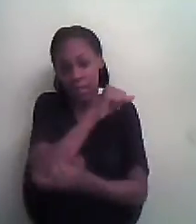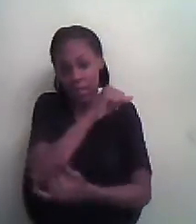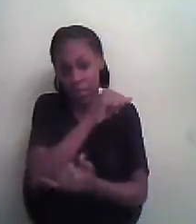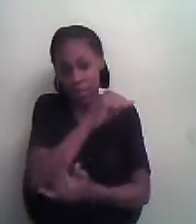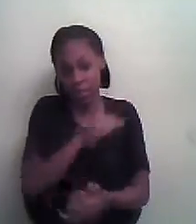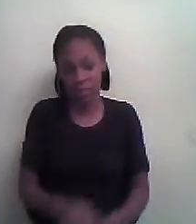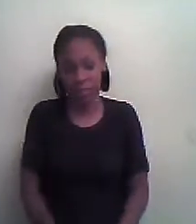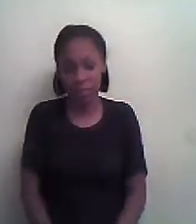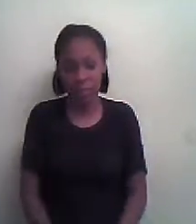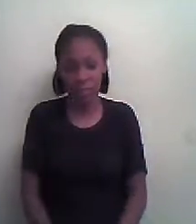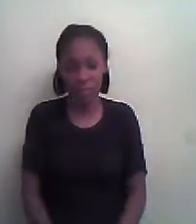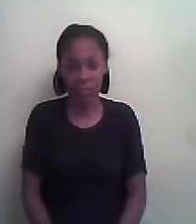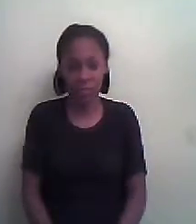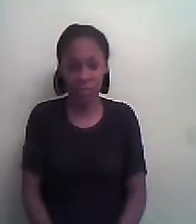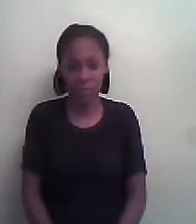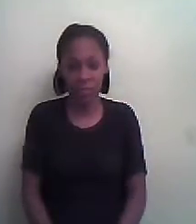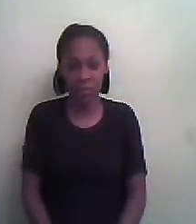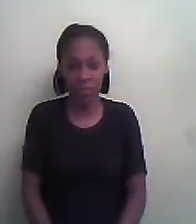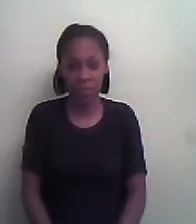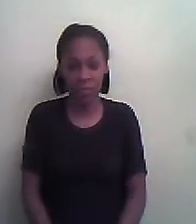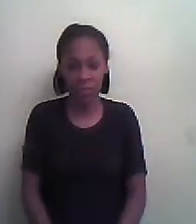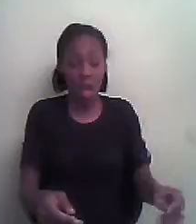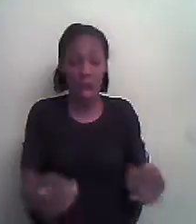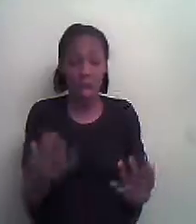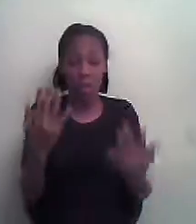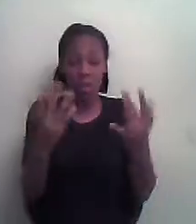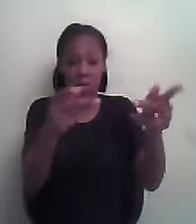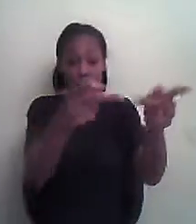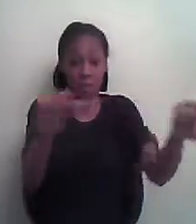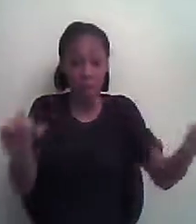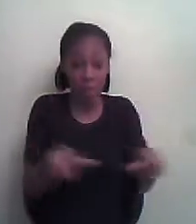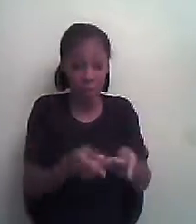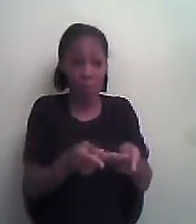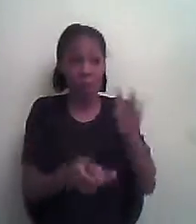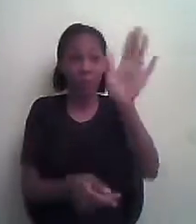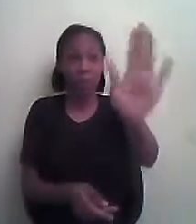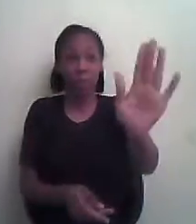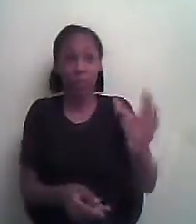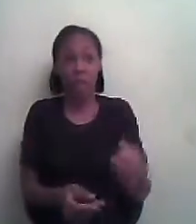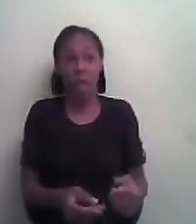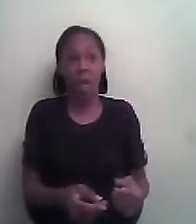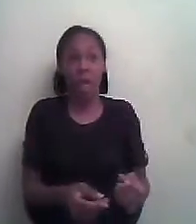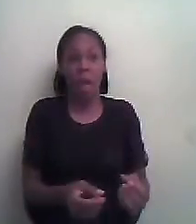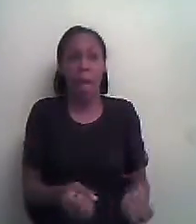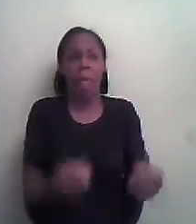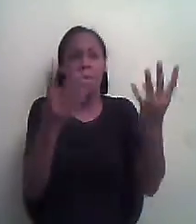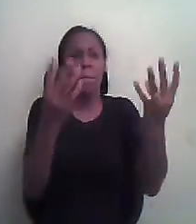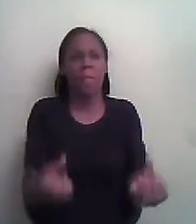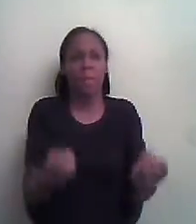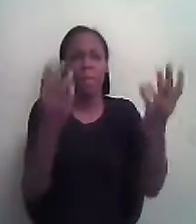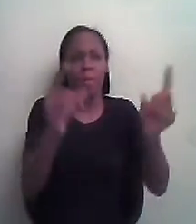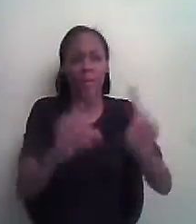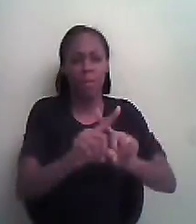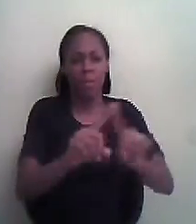the fireplace, there are many, many horse brasses, which are brass good luck